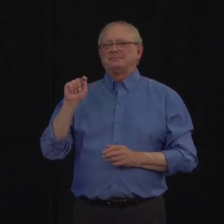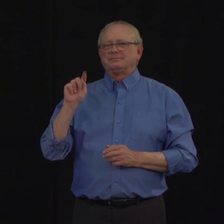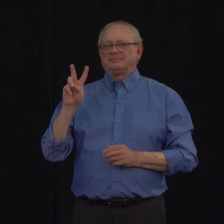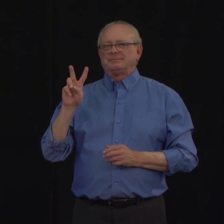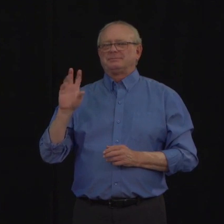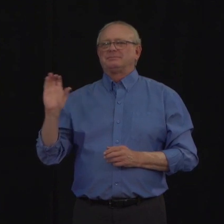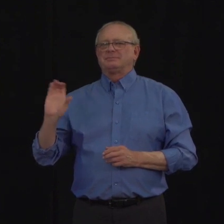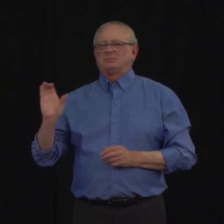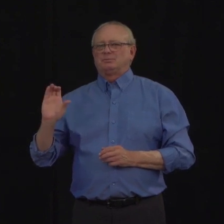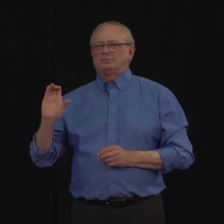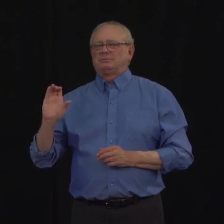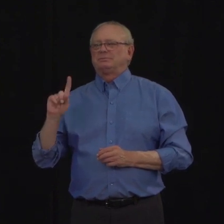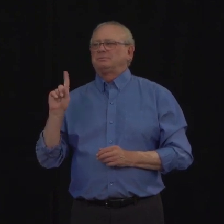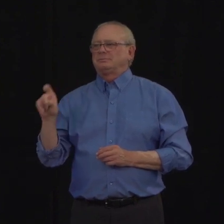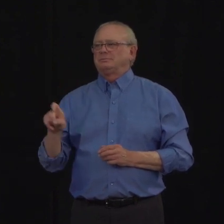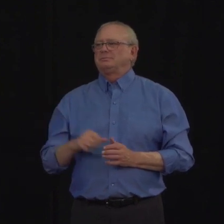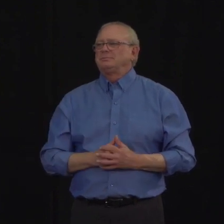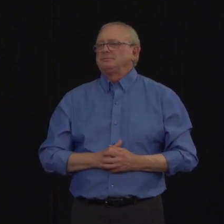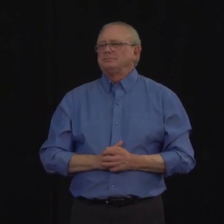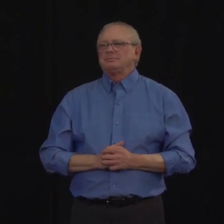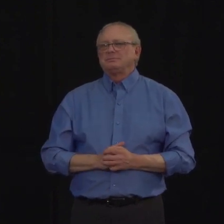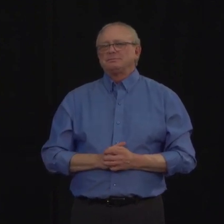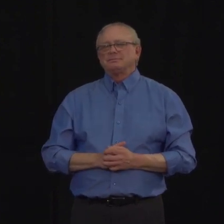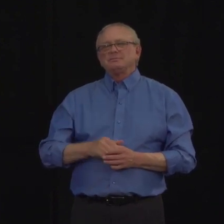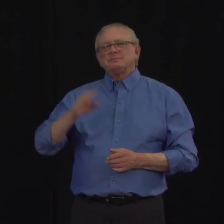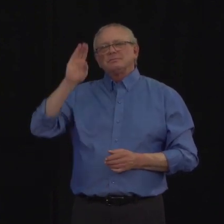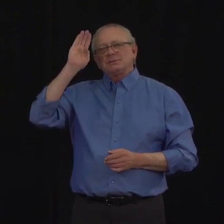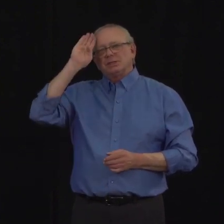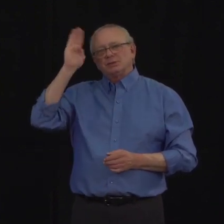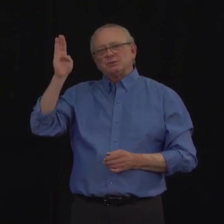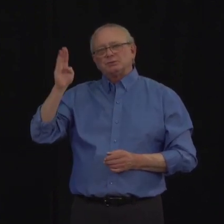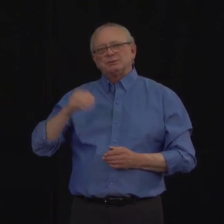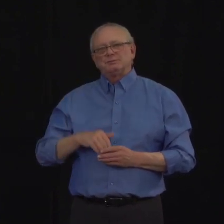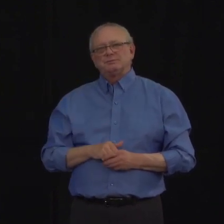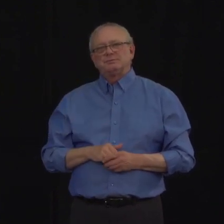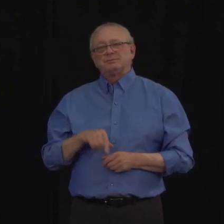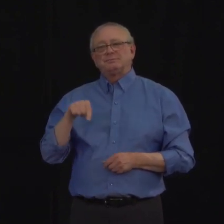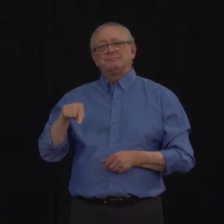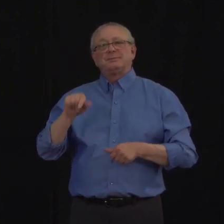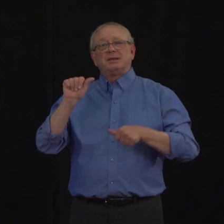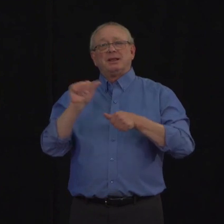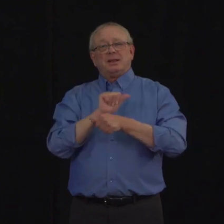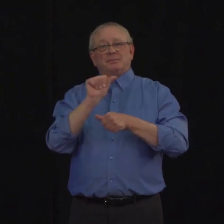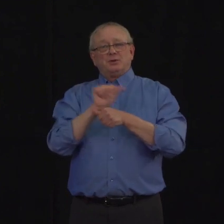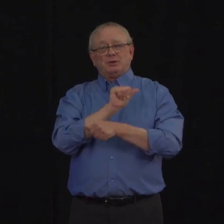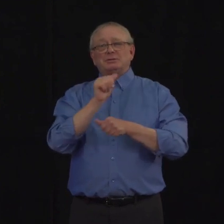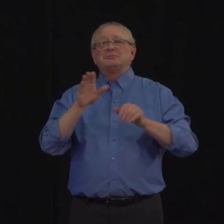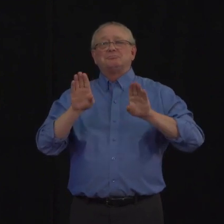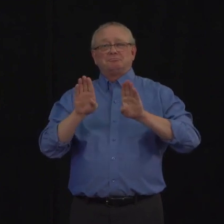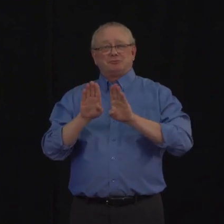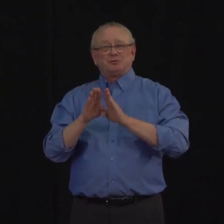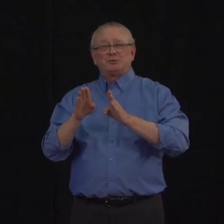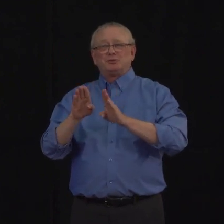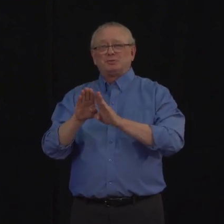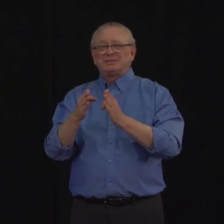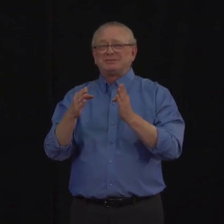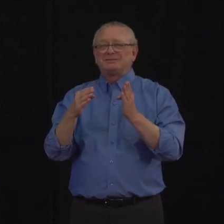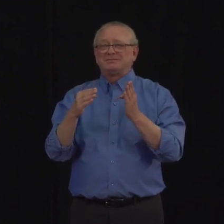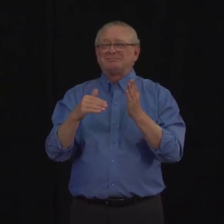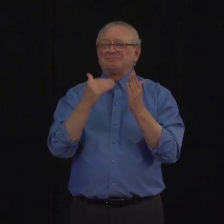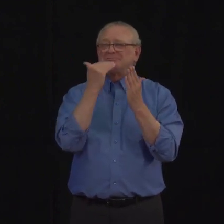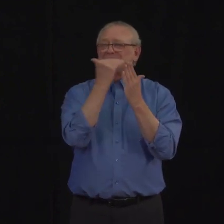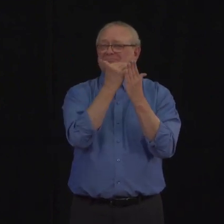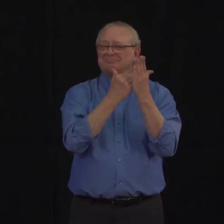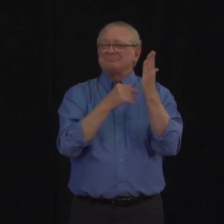Kevin. Hi, Dr. Hinshaw. The province's relaunch document says PPE is necessary when physical distancing of 2 meters